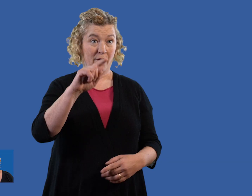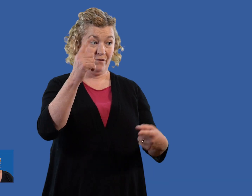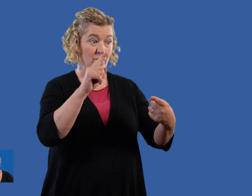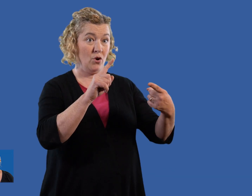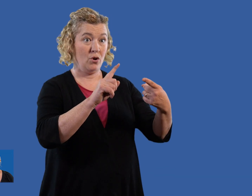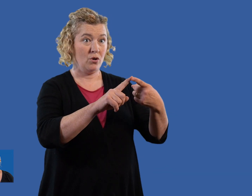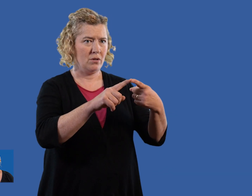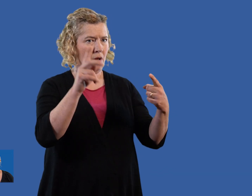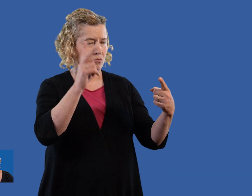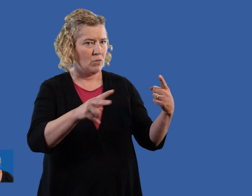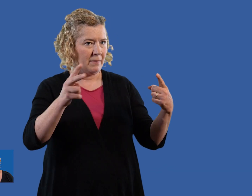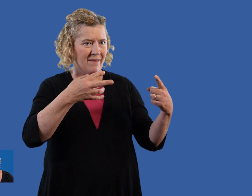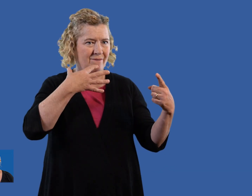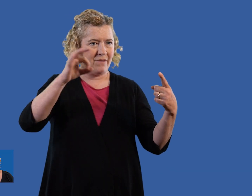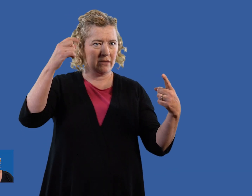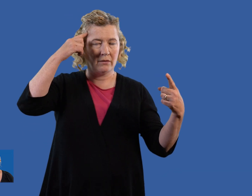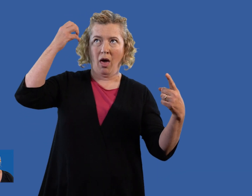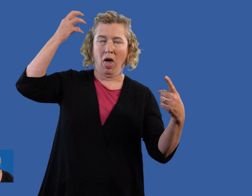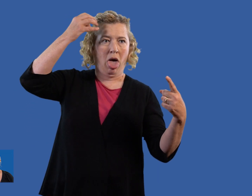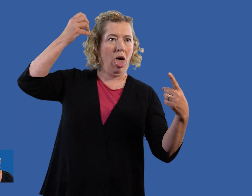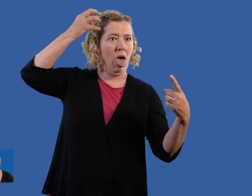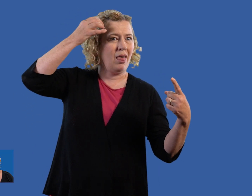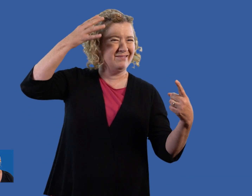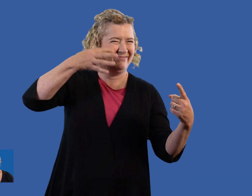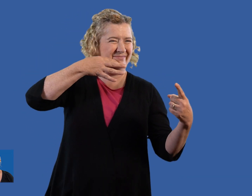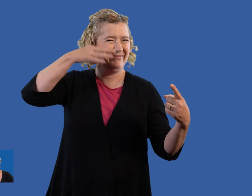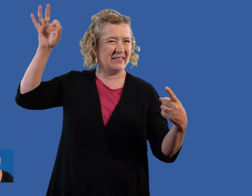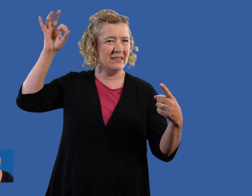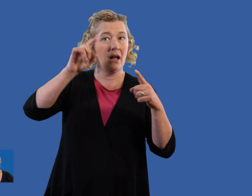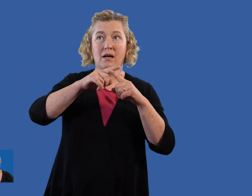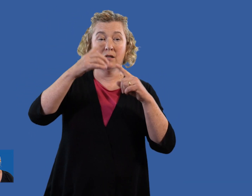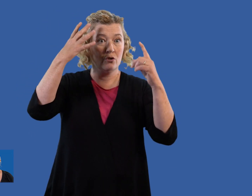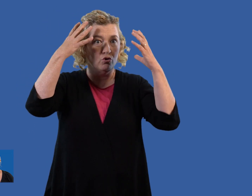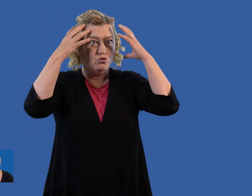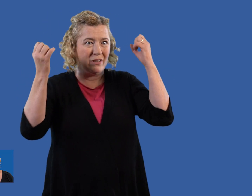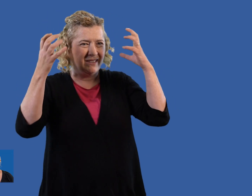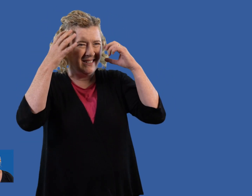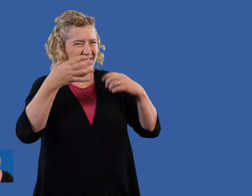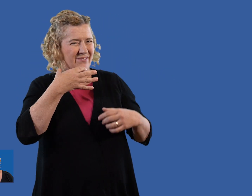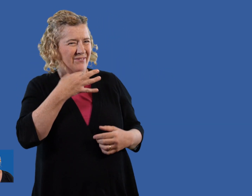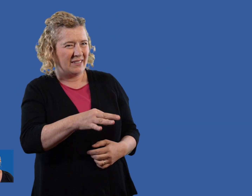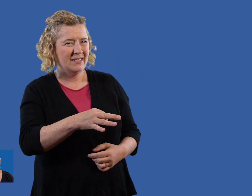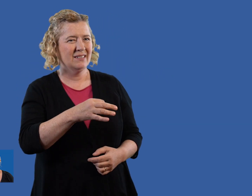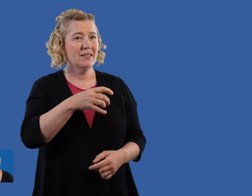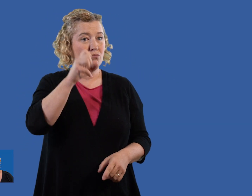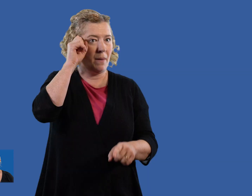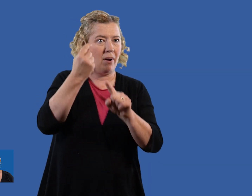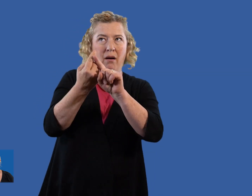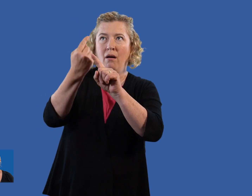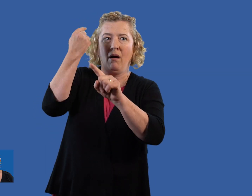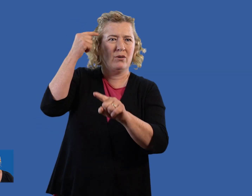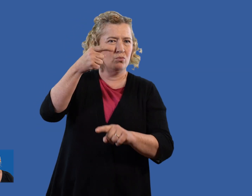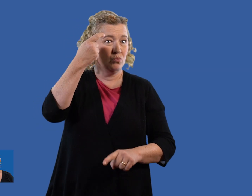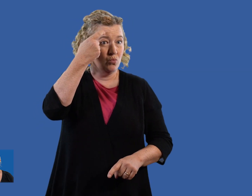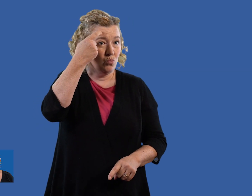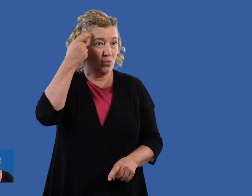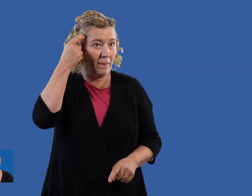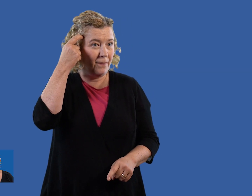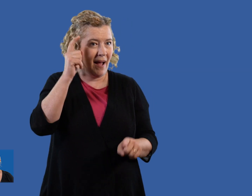So with intrusive memories, this may involve recurrent, unwanted, distressing memories of the trauma where the person